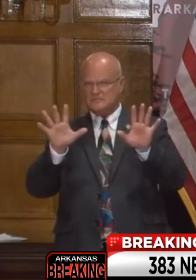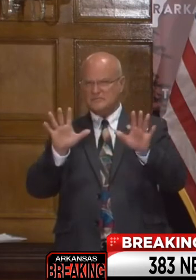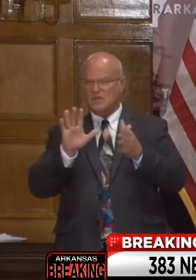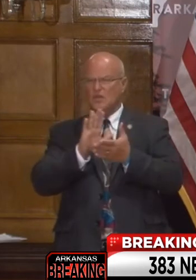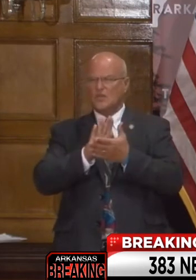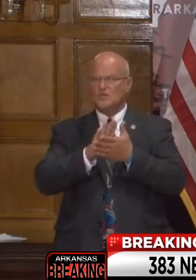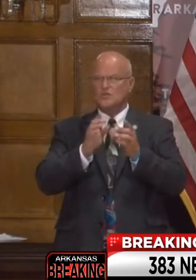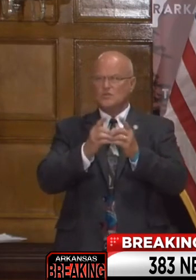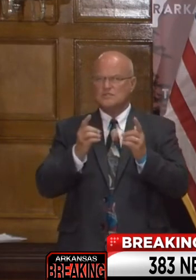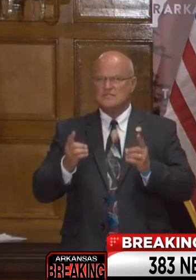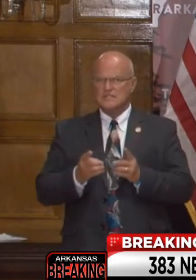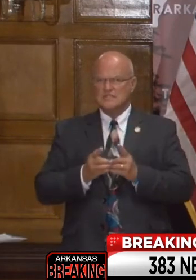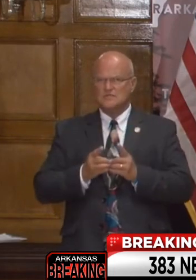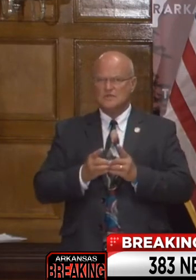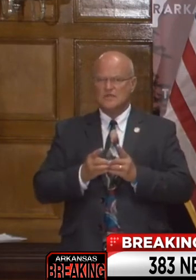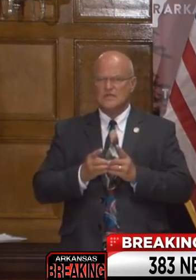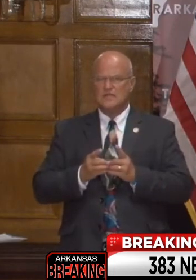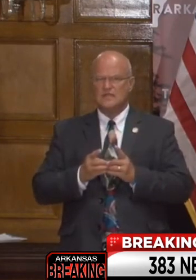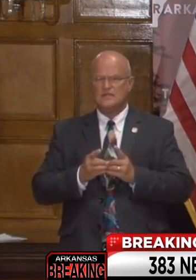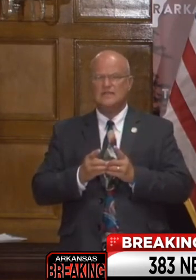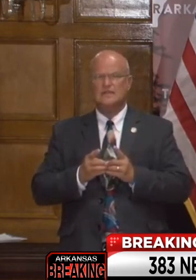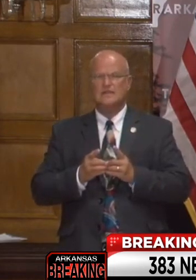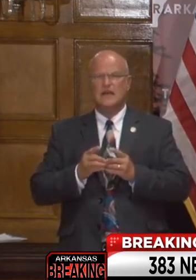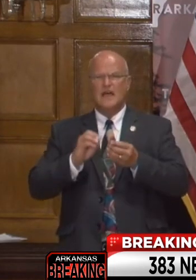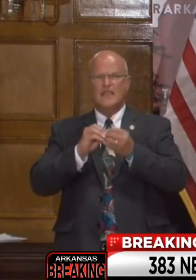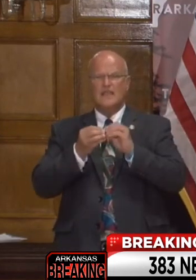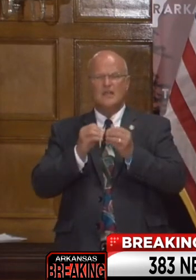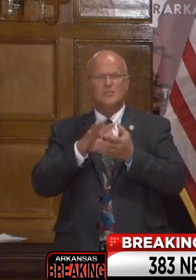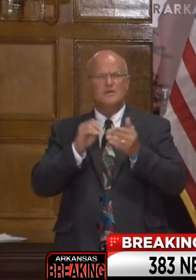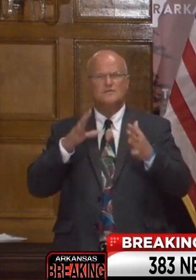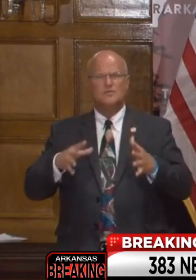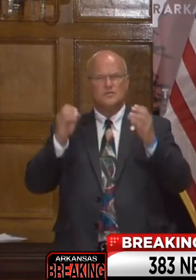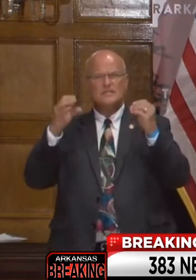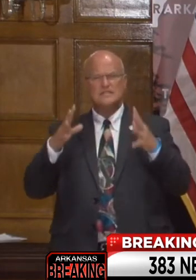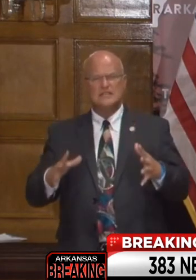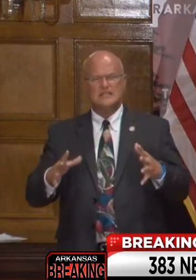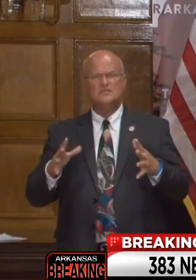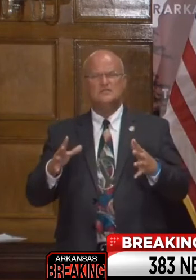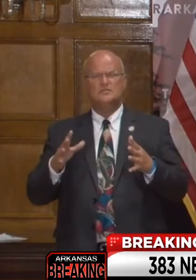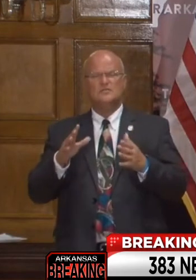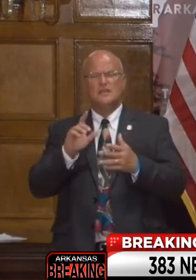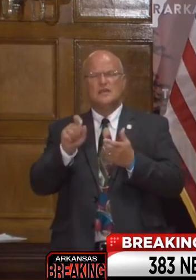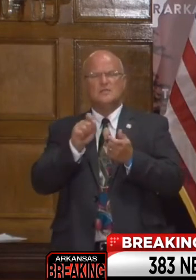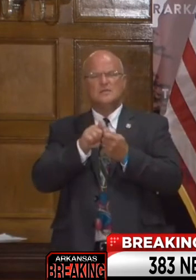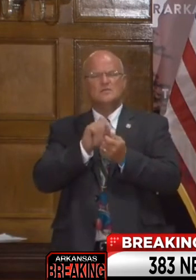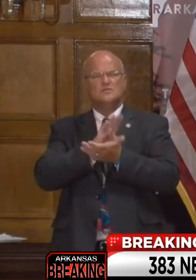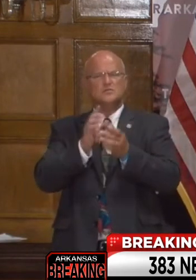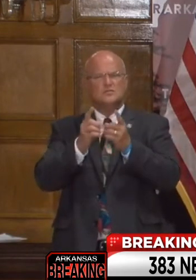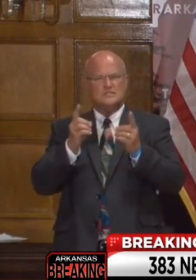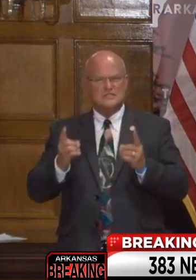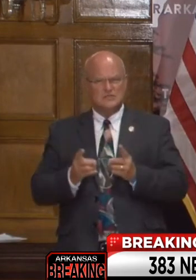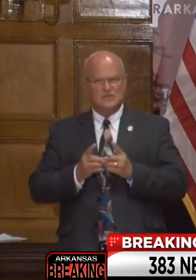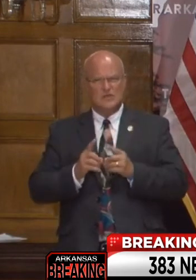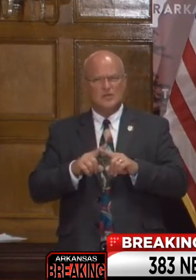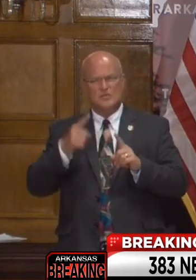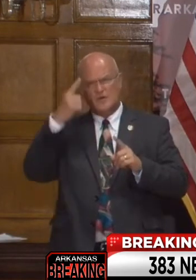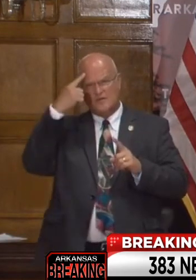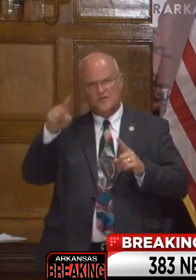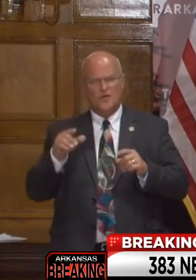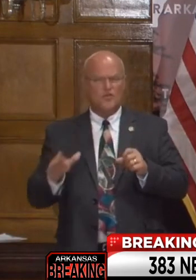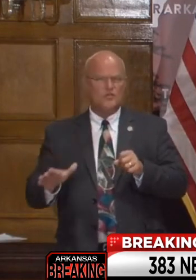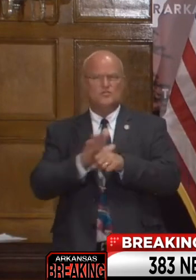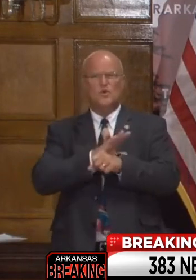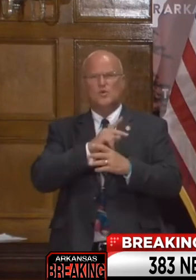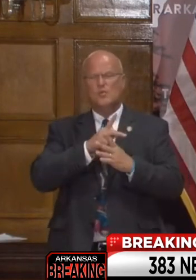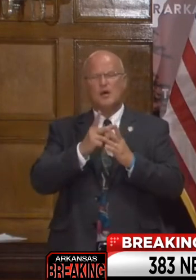school districts aren't going to be exclusively the number of students and teachers and faculty in a particular school district, but for the